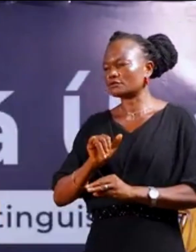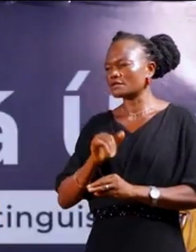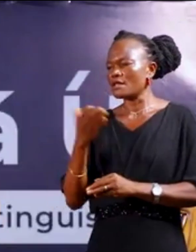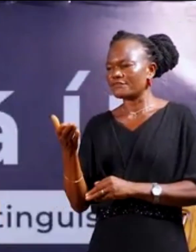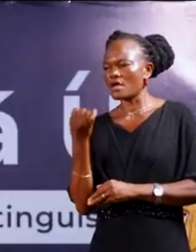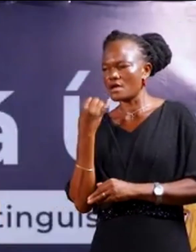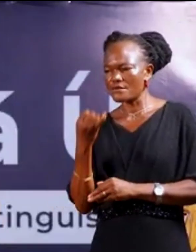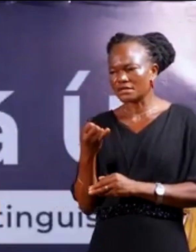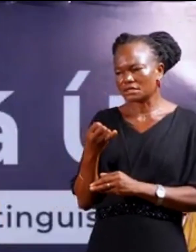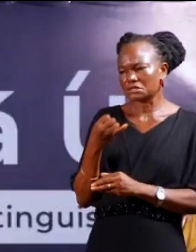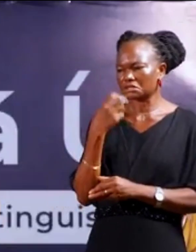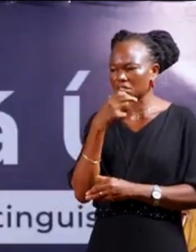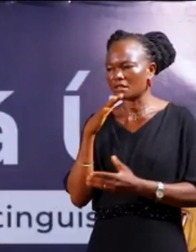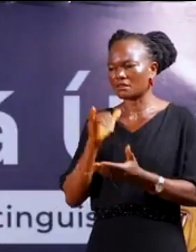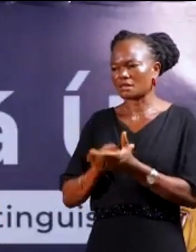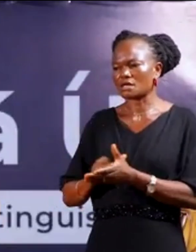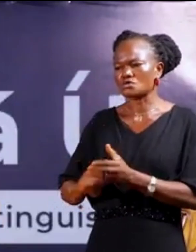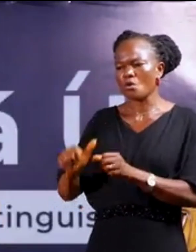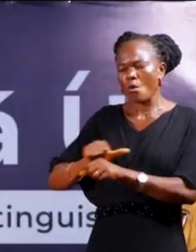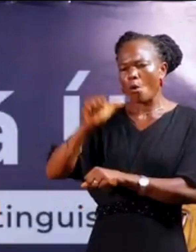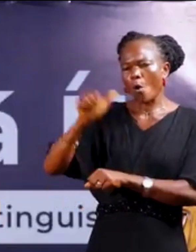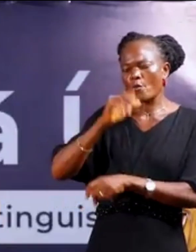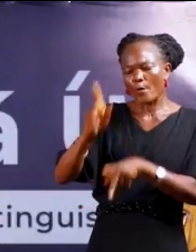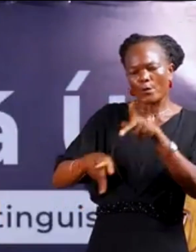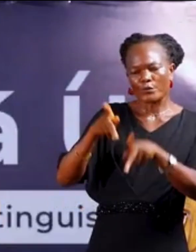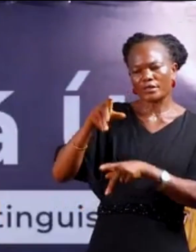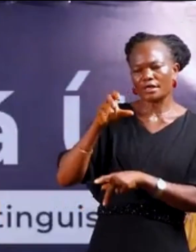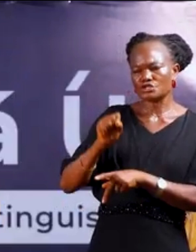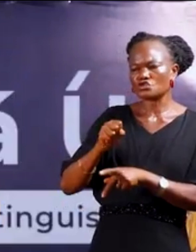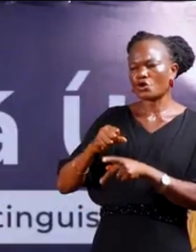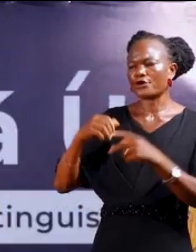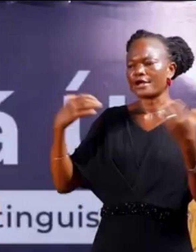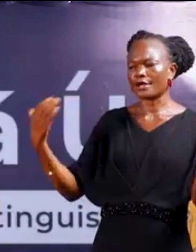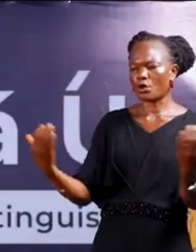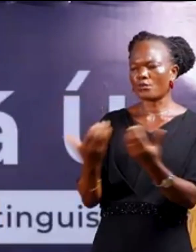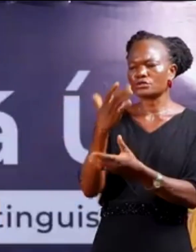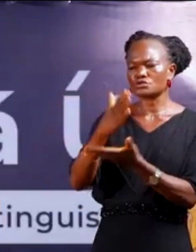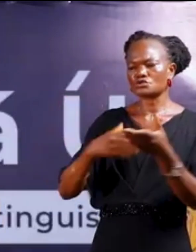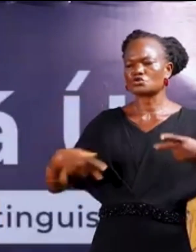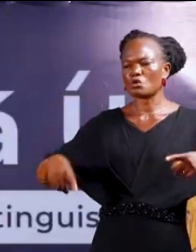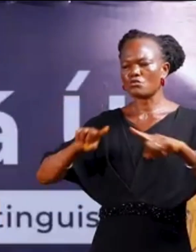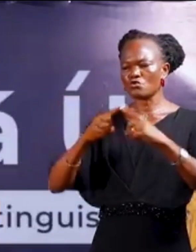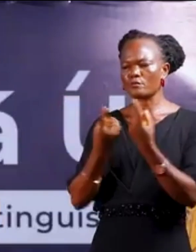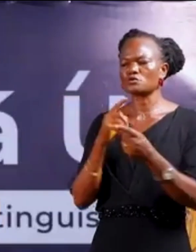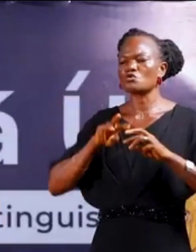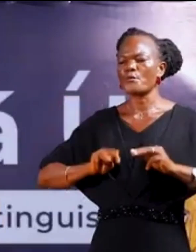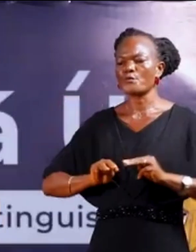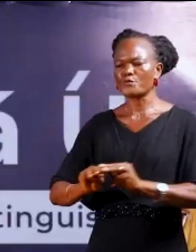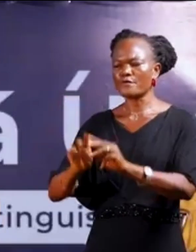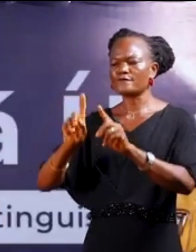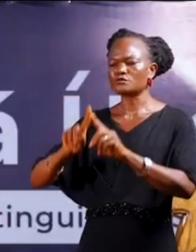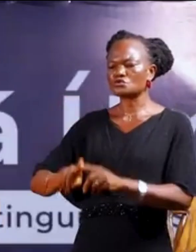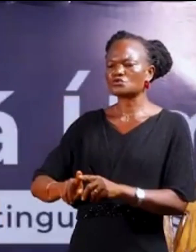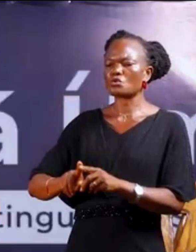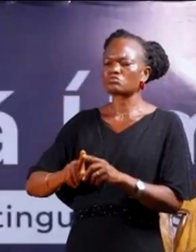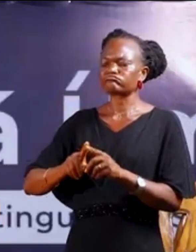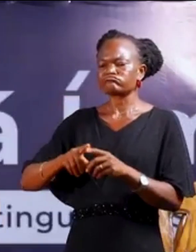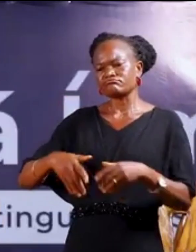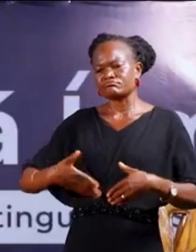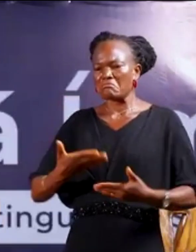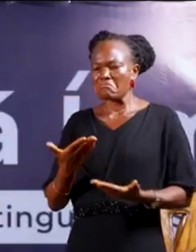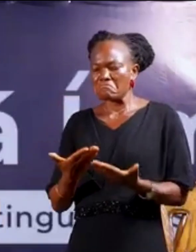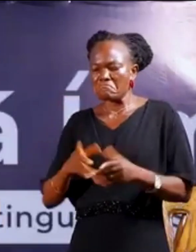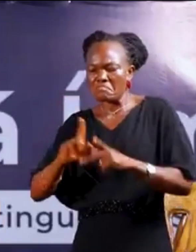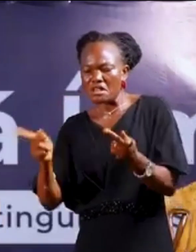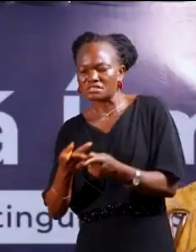There is speculations that overpopulation encouraged some groups to move to new places in search of